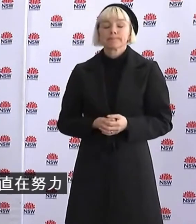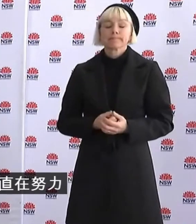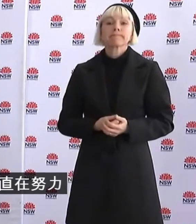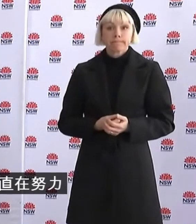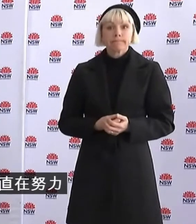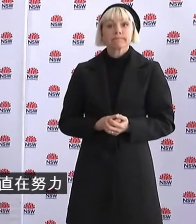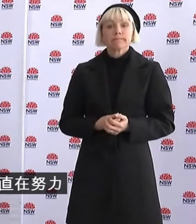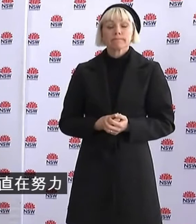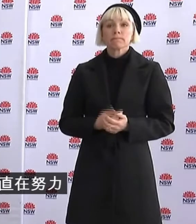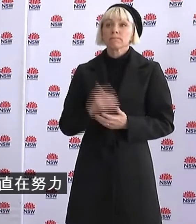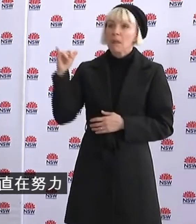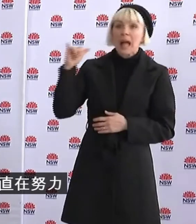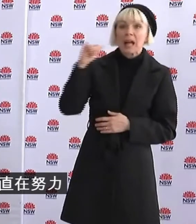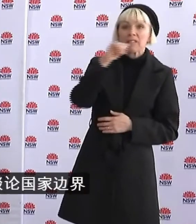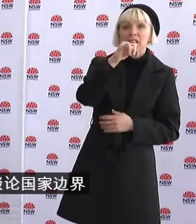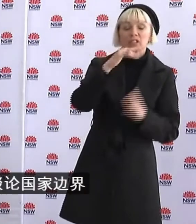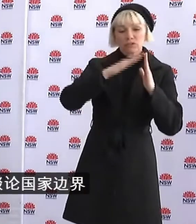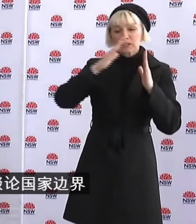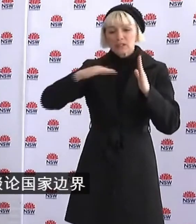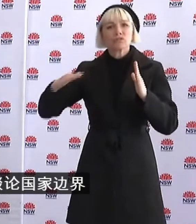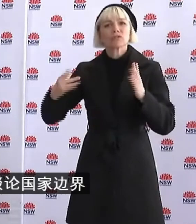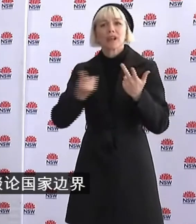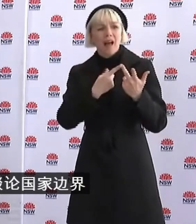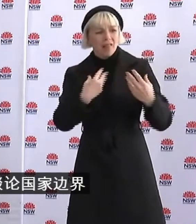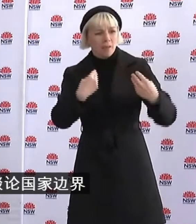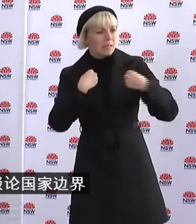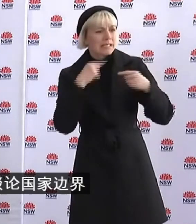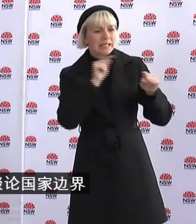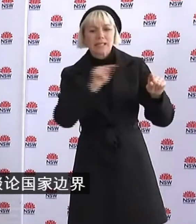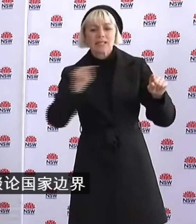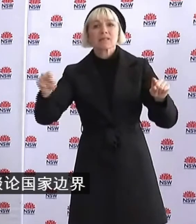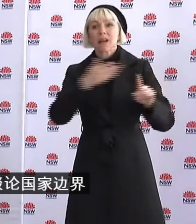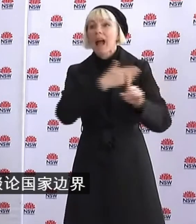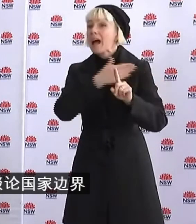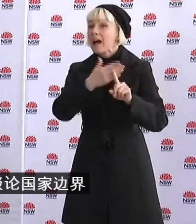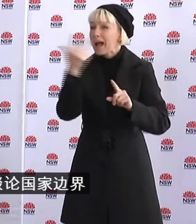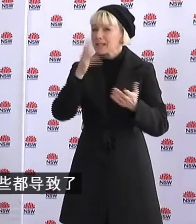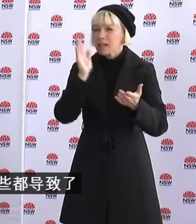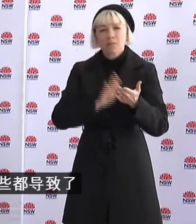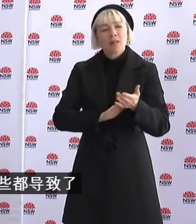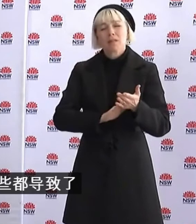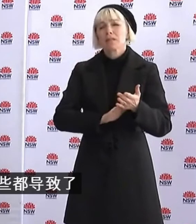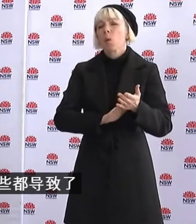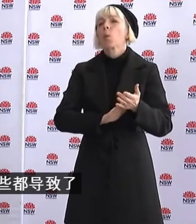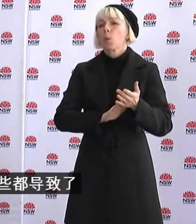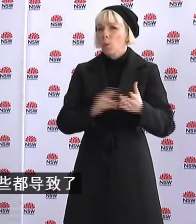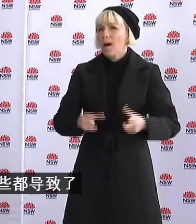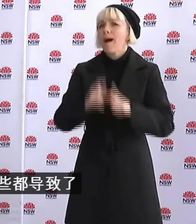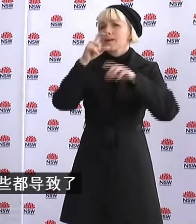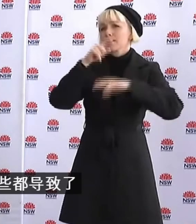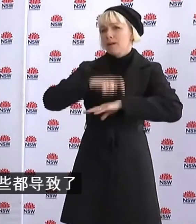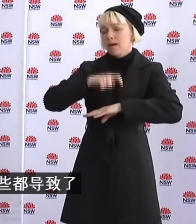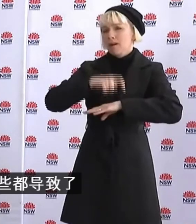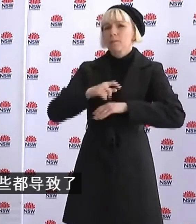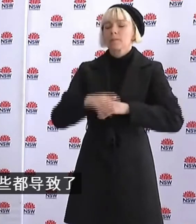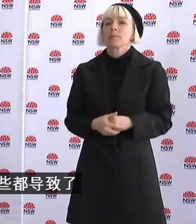the last 18 or 19 months. And that's why, you know, I've been so vocal in relation to state borders in that time, because we know that